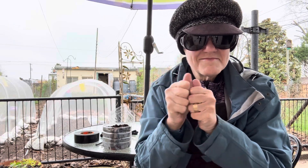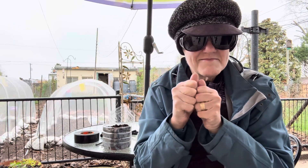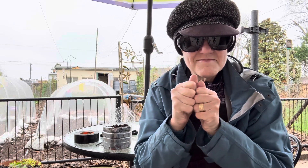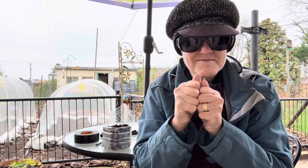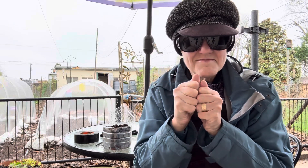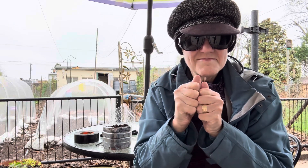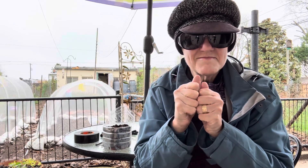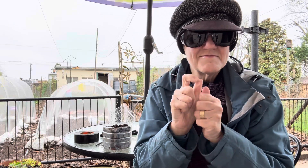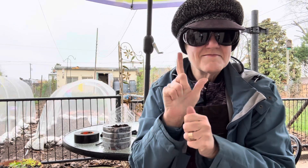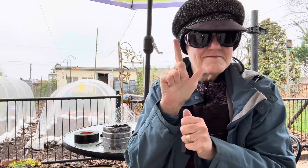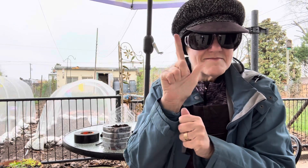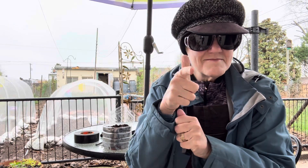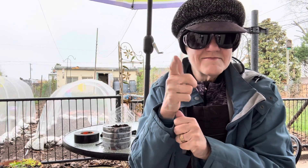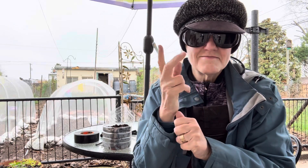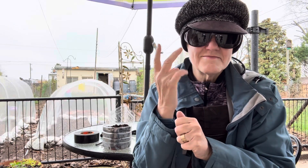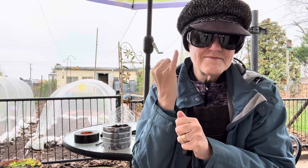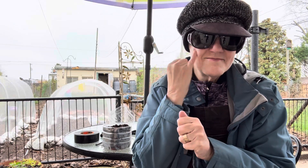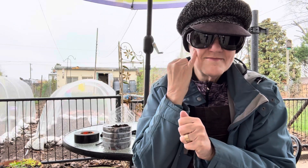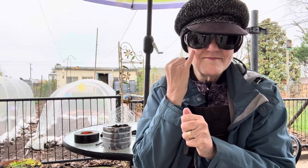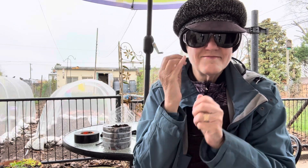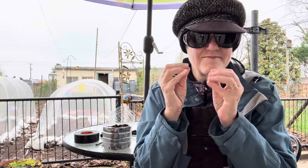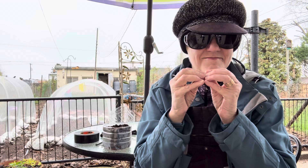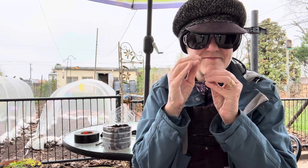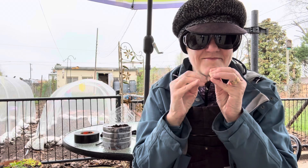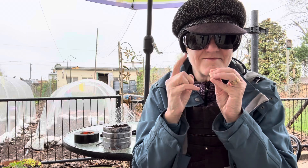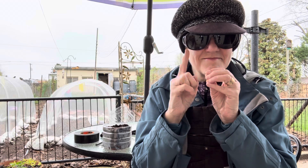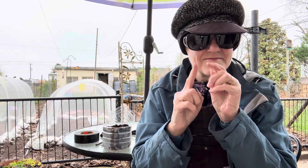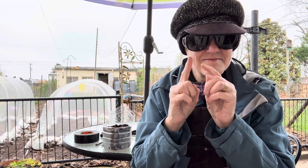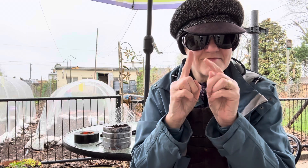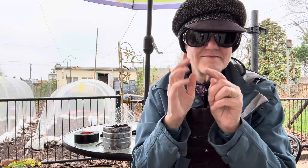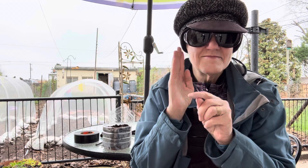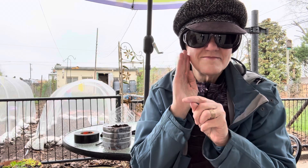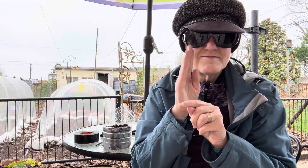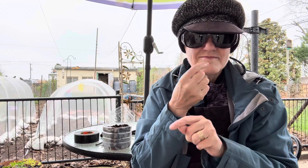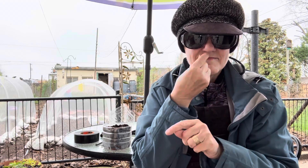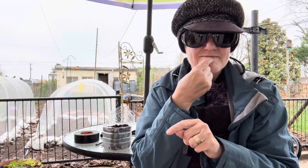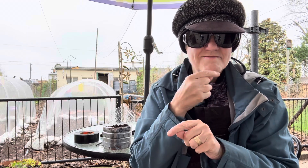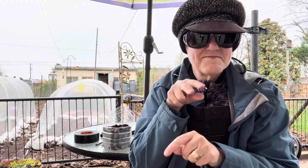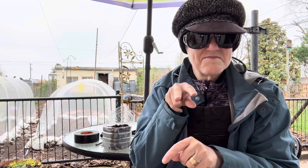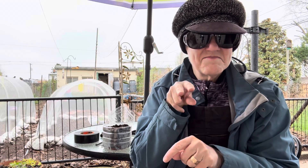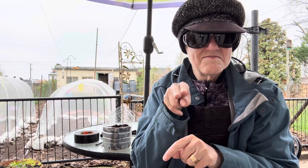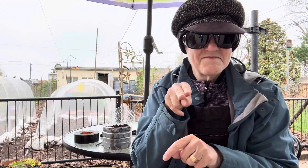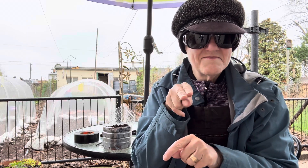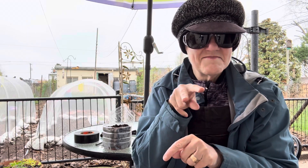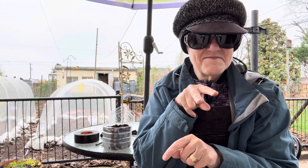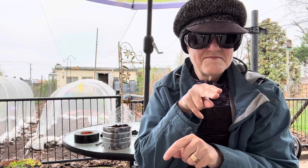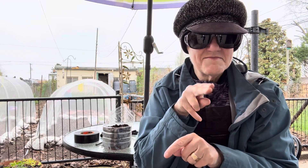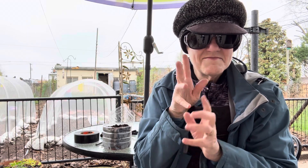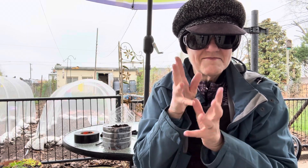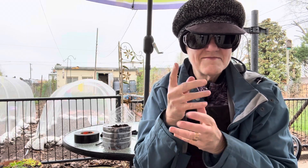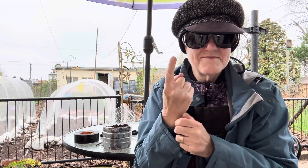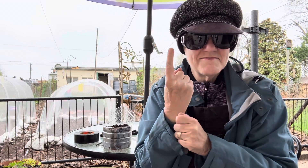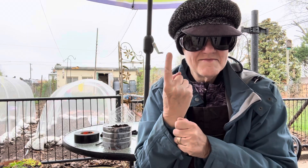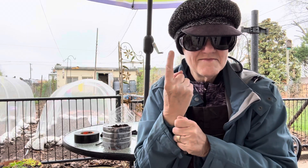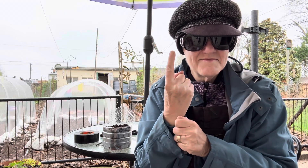Like normal, I'm putting 3 seeds together, and later, if more than one seed germinates, I can thin them out to 1 seedling.